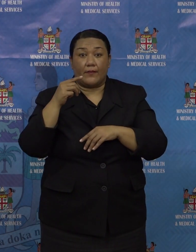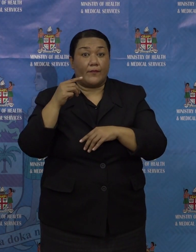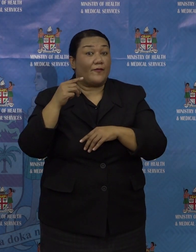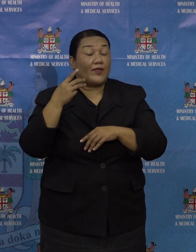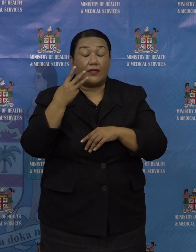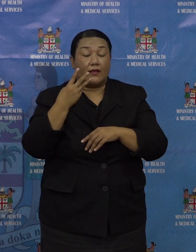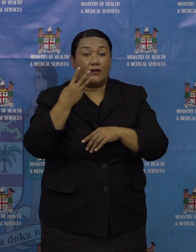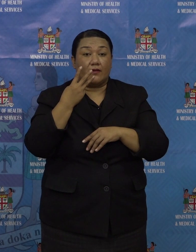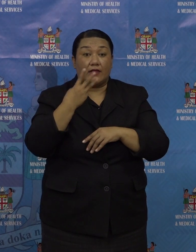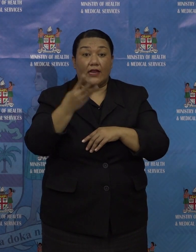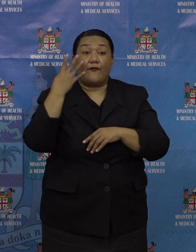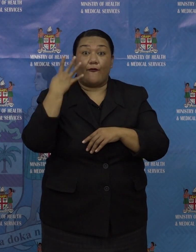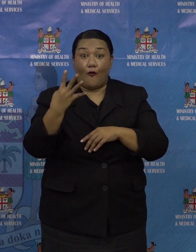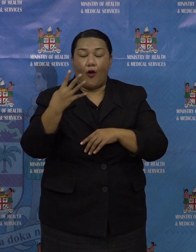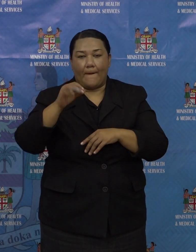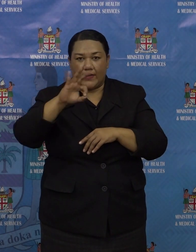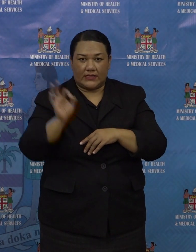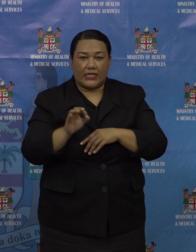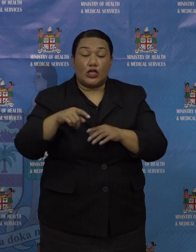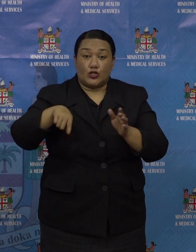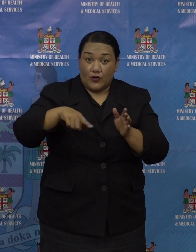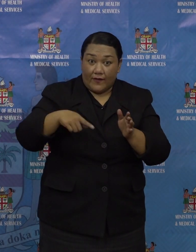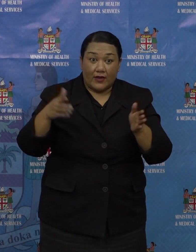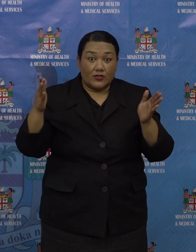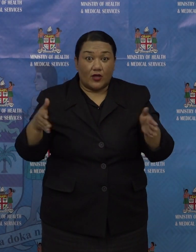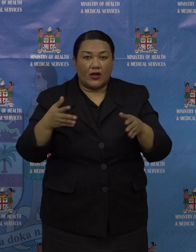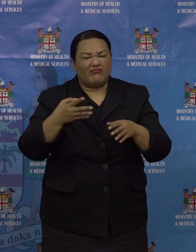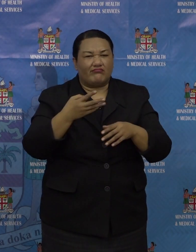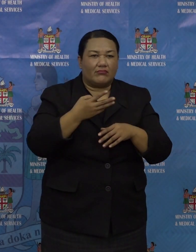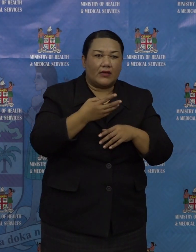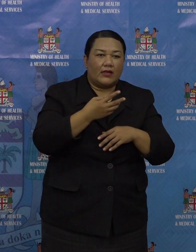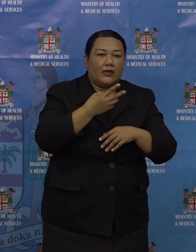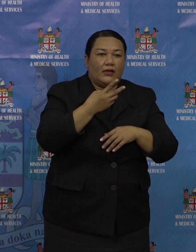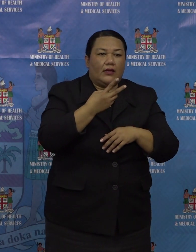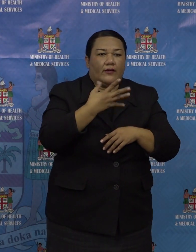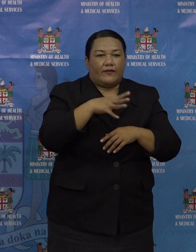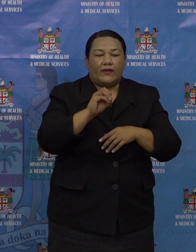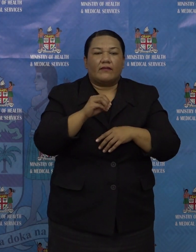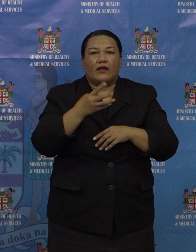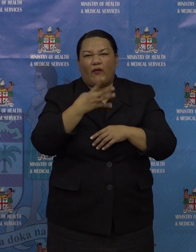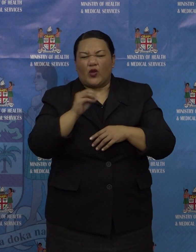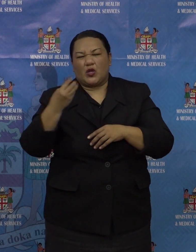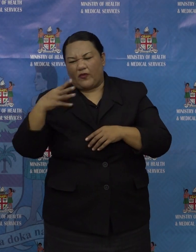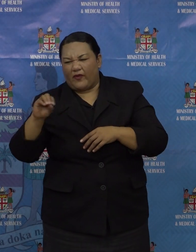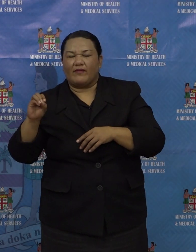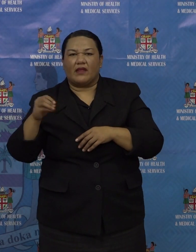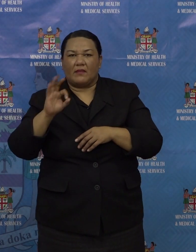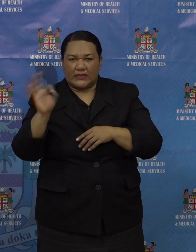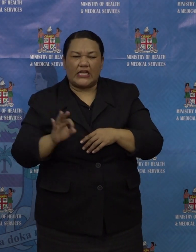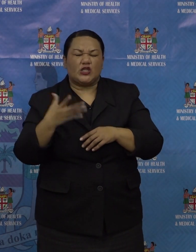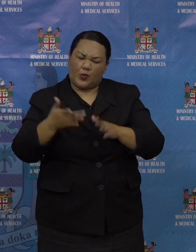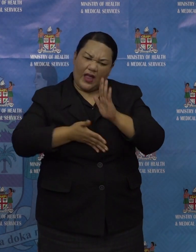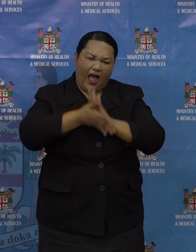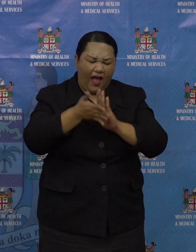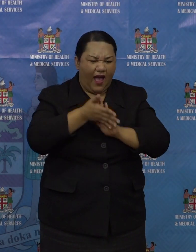34%. In Suvarnasori, it's between 40 to 50%. So we still have a very high level of community transmission in this